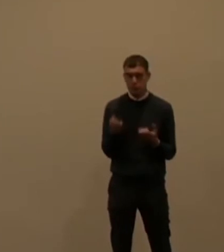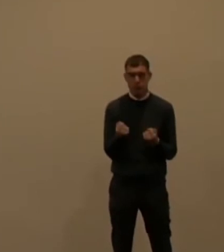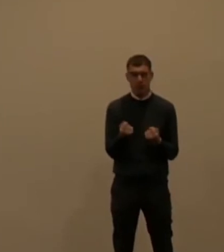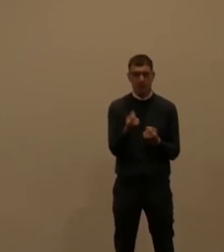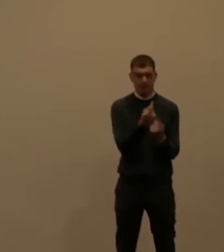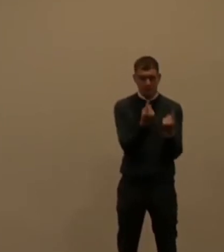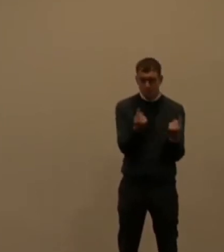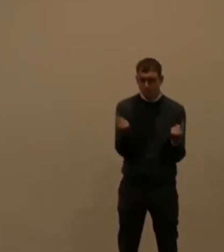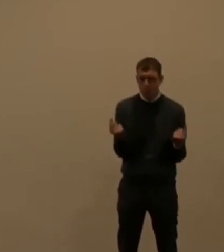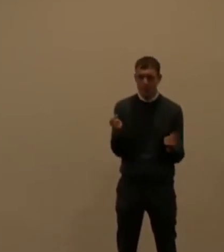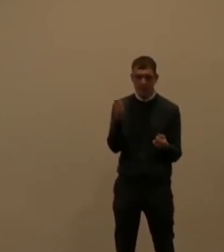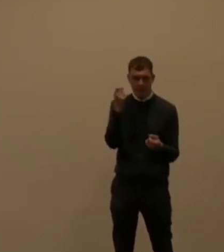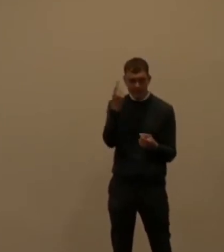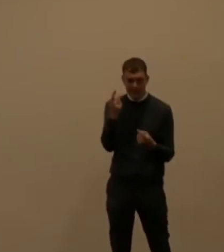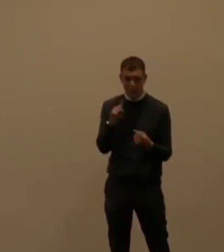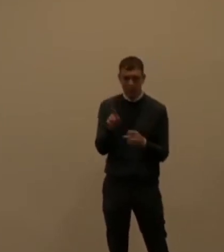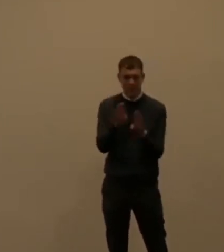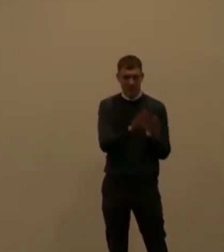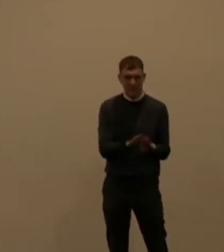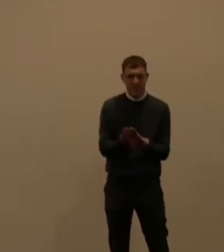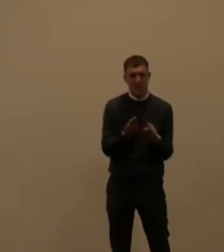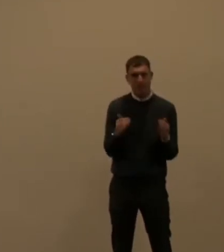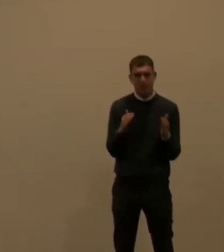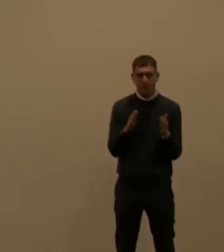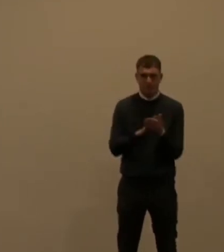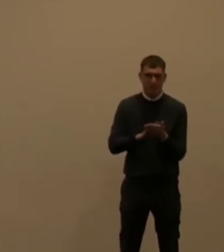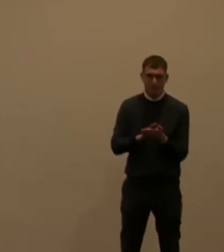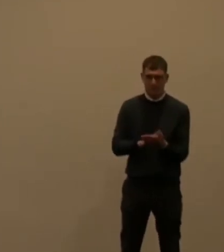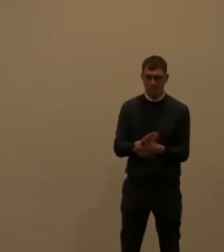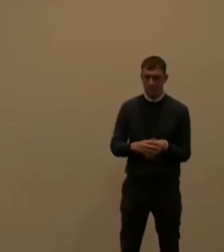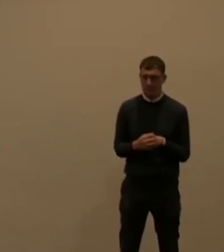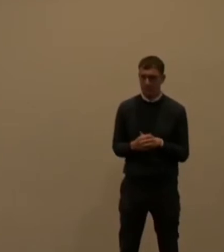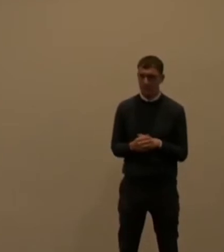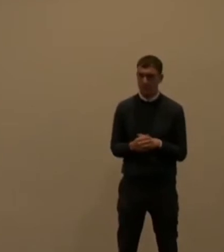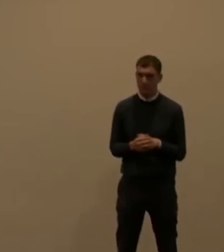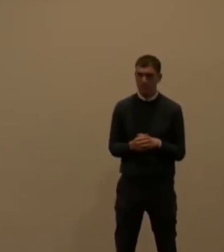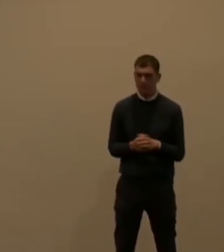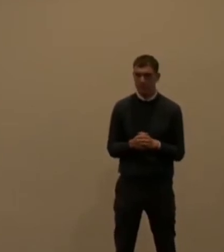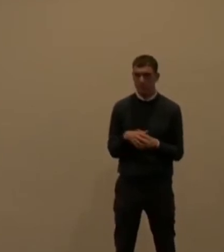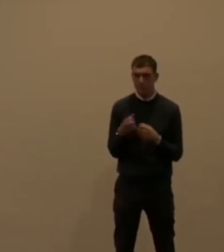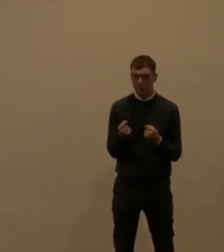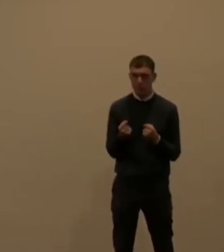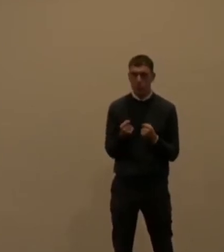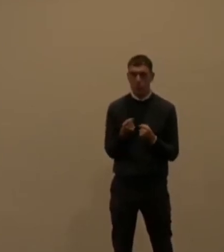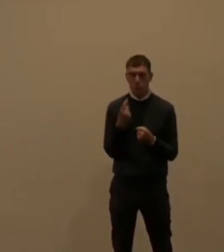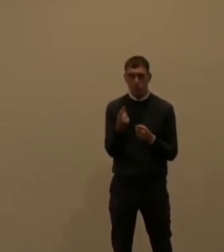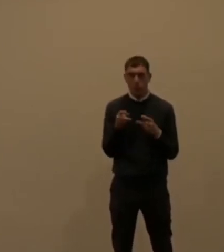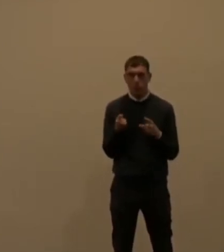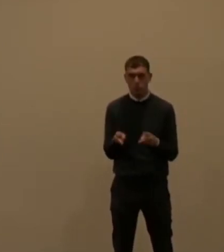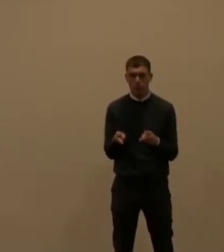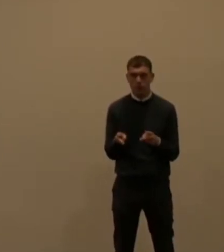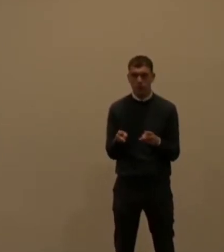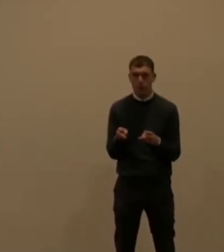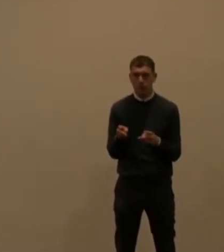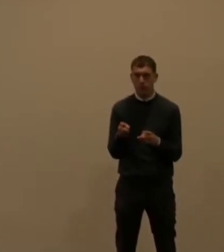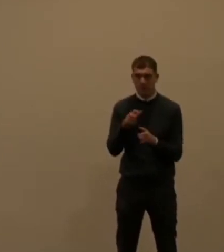own idea of what standard is. You have a product, you take it as it comes. That's one way of thinking of a